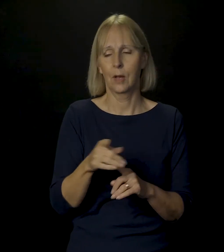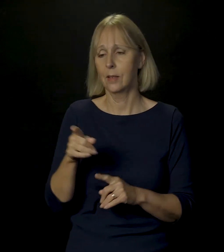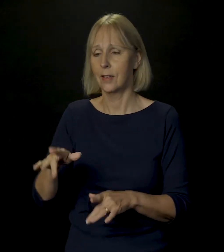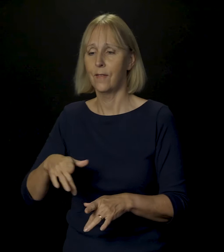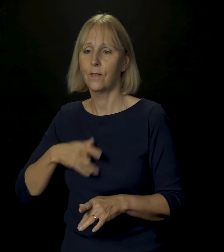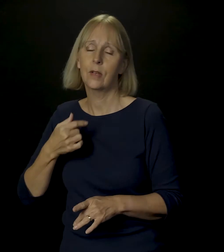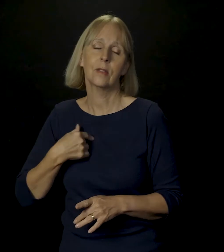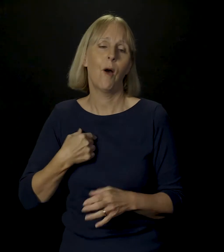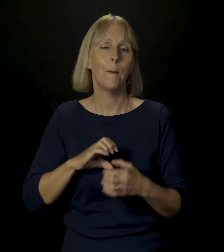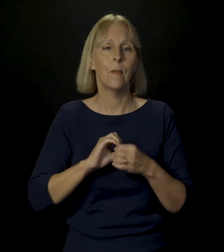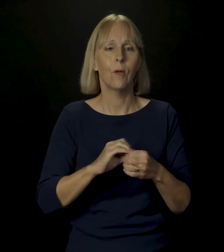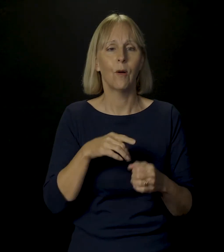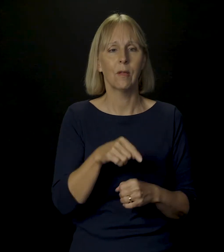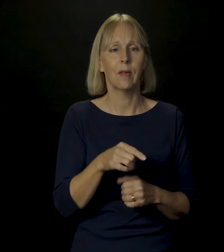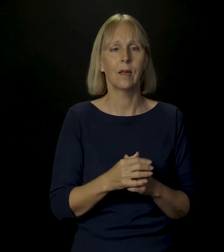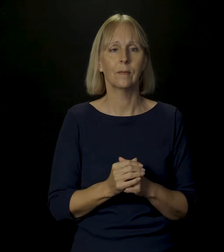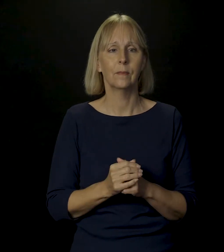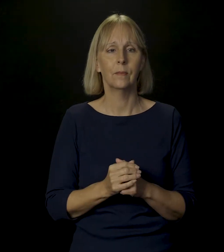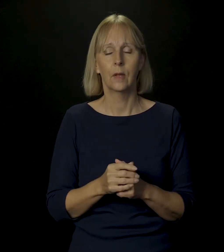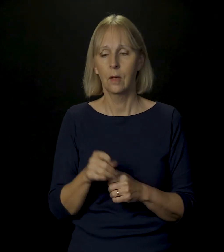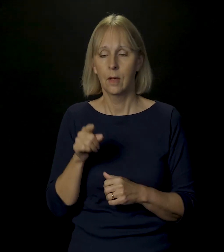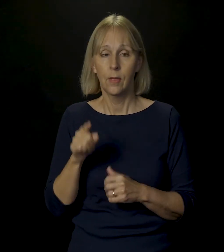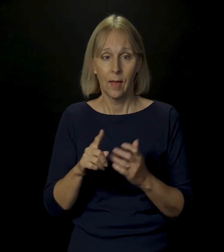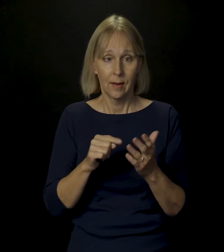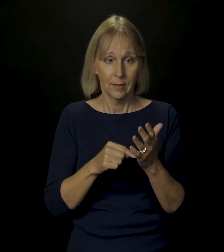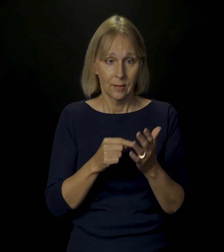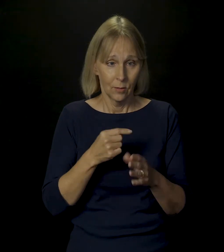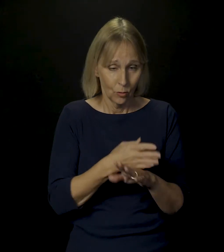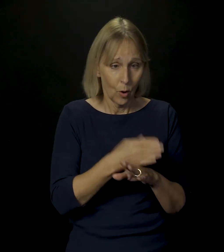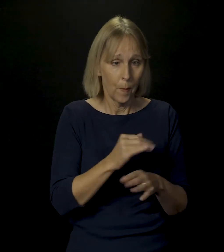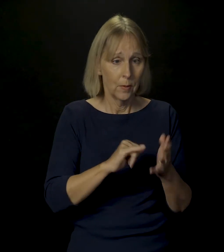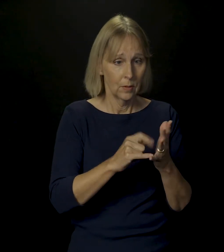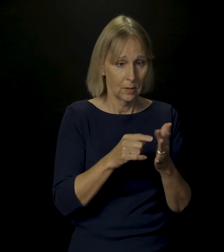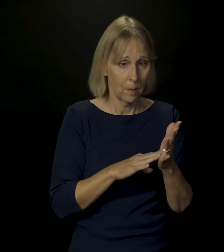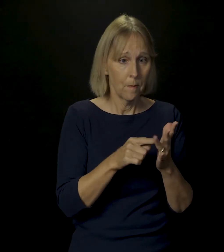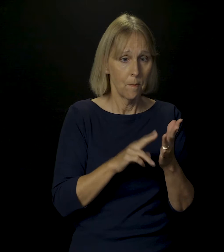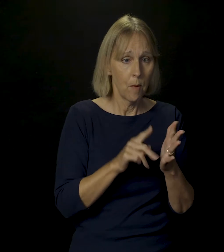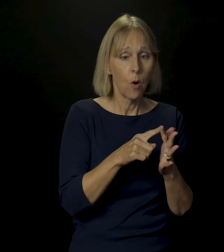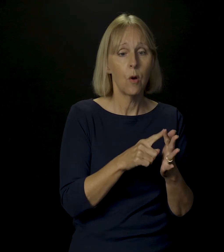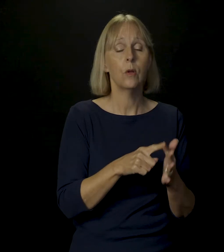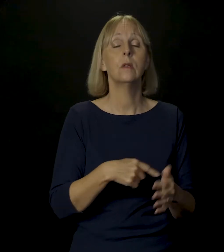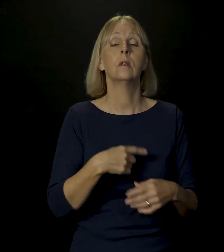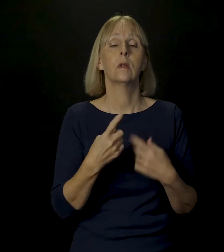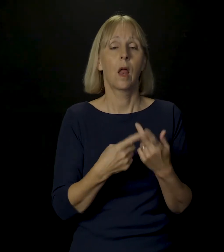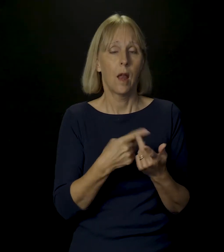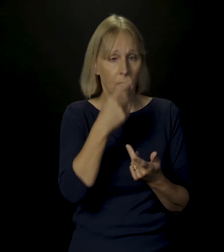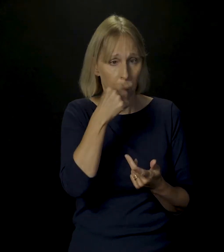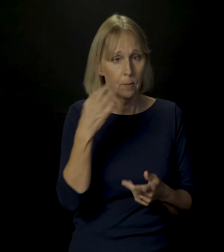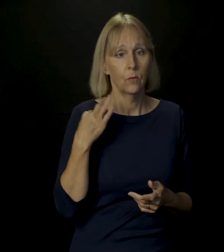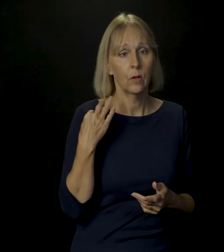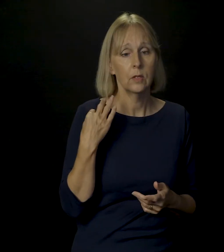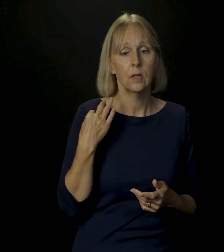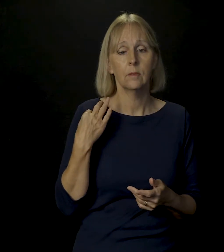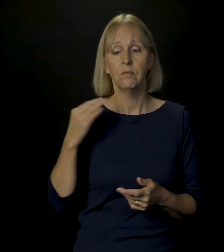she feels Like she belongs This task The role that Simone Our amazing team Of volunteers Play In waiting